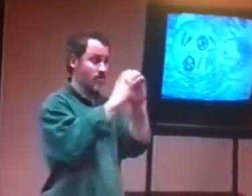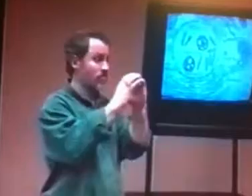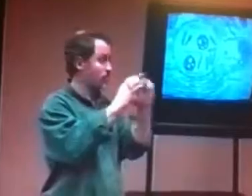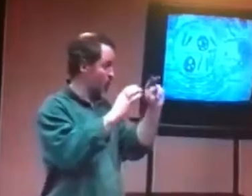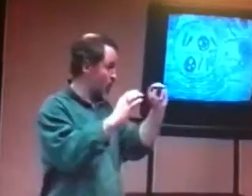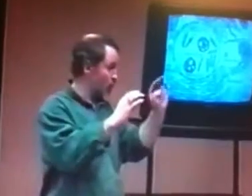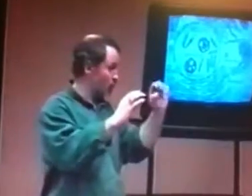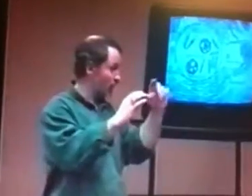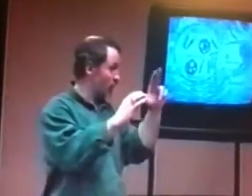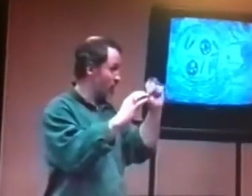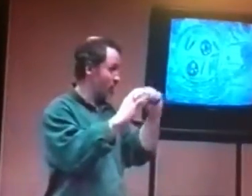the nucleus,